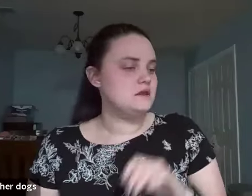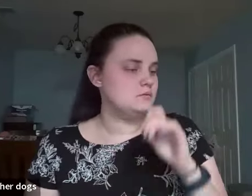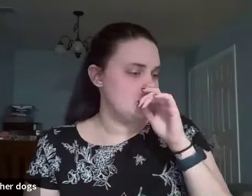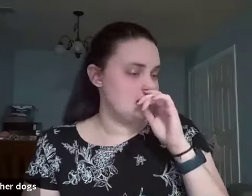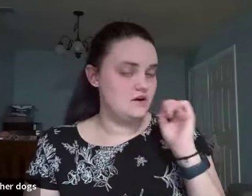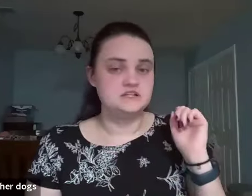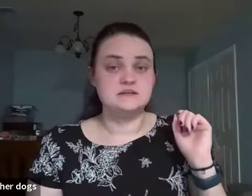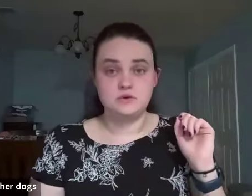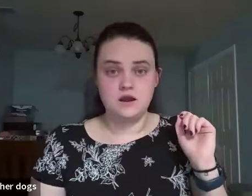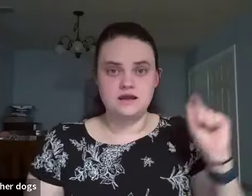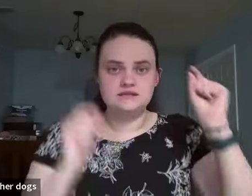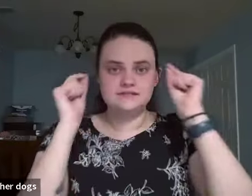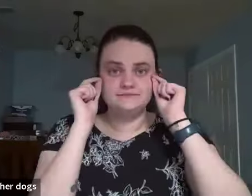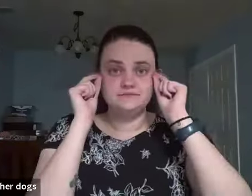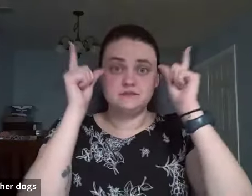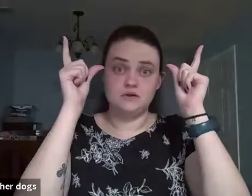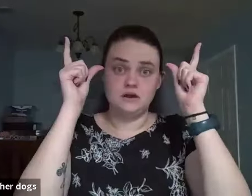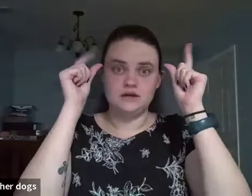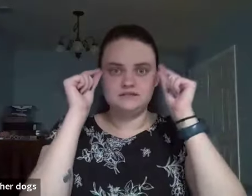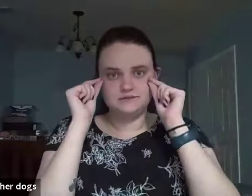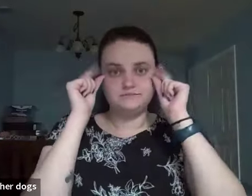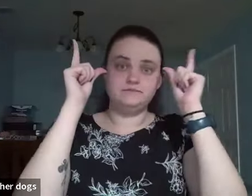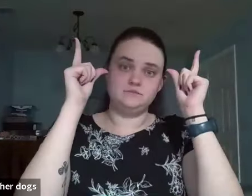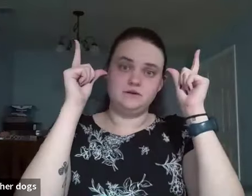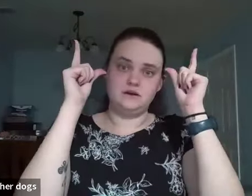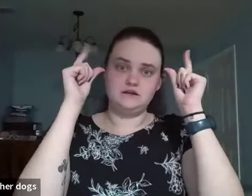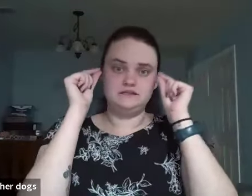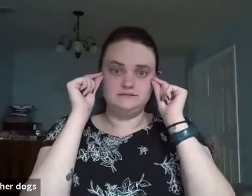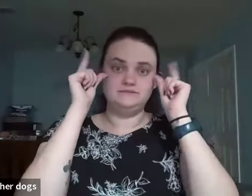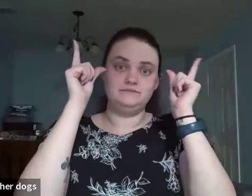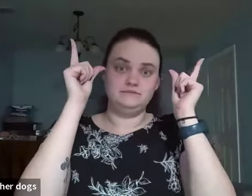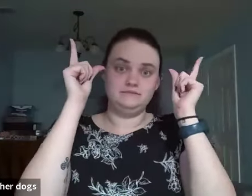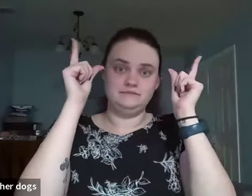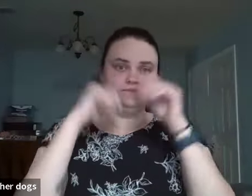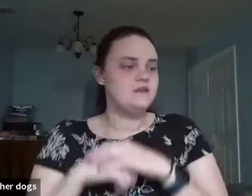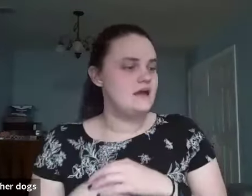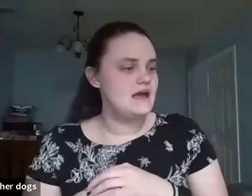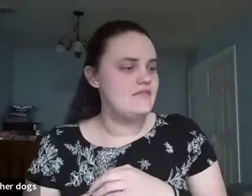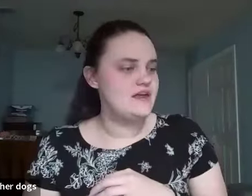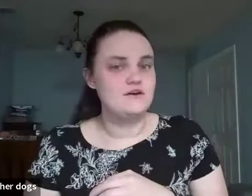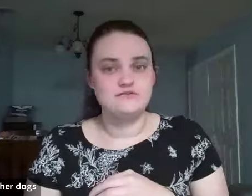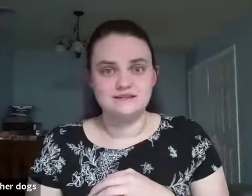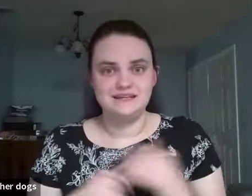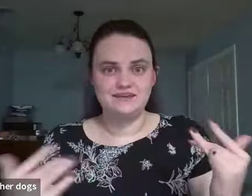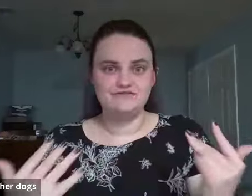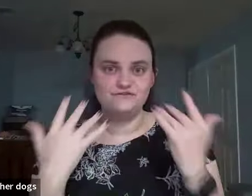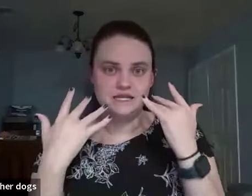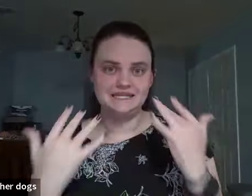Then we had our surprise, surprise, surprise. And then our friendly,